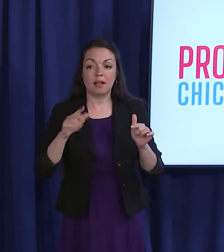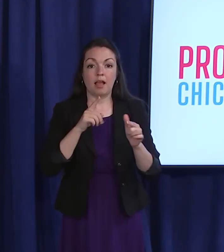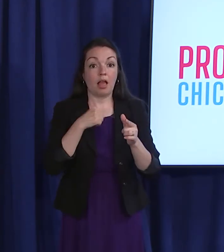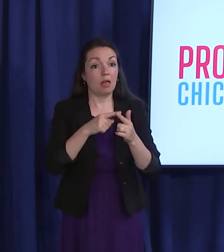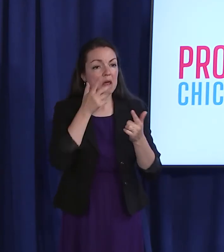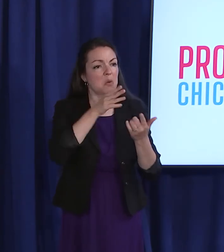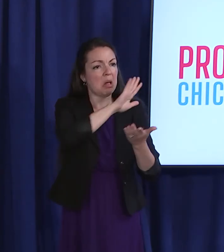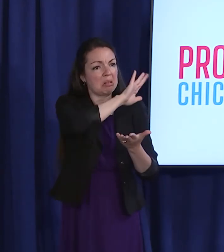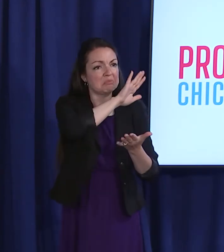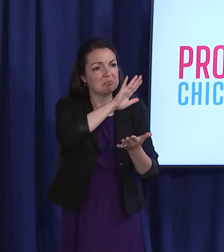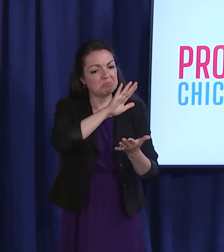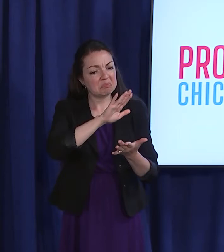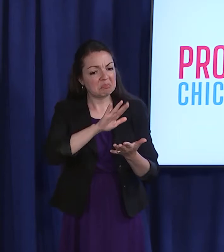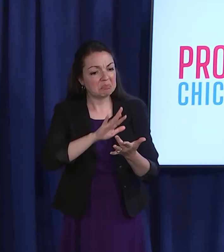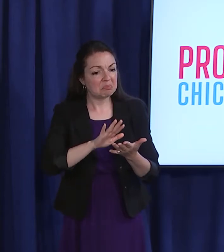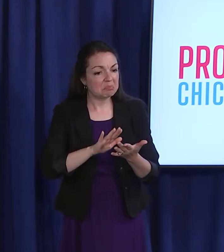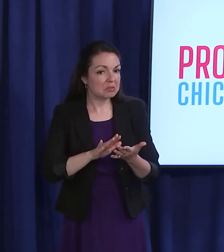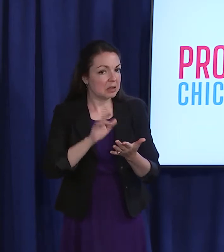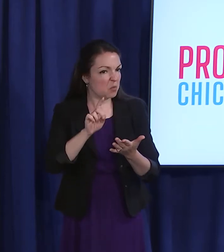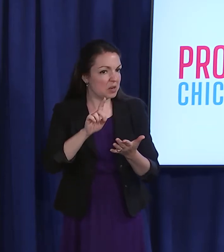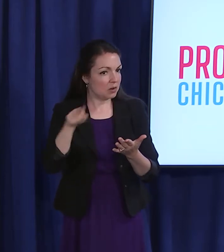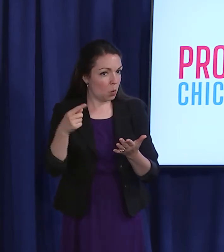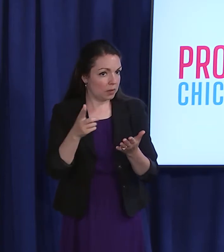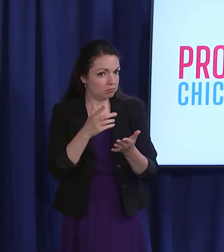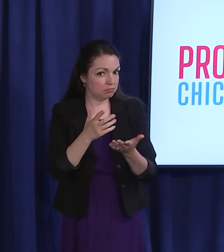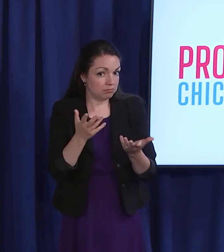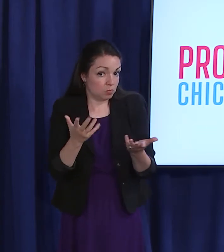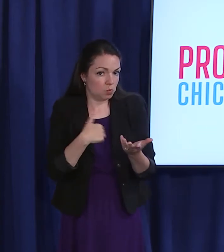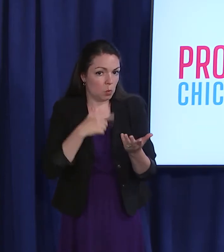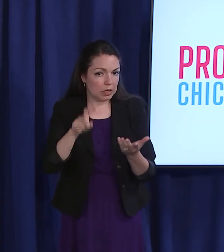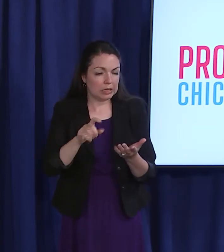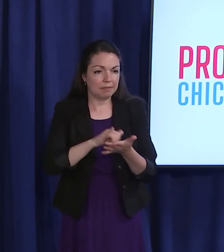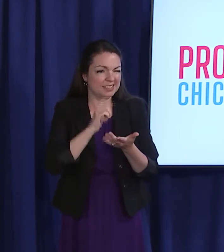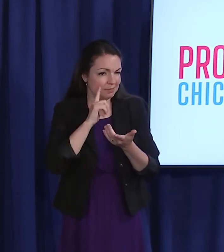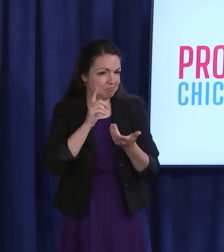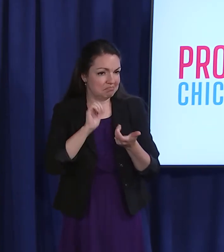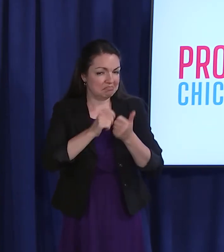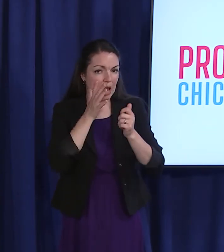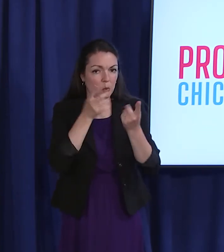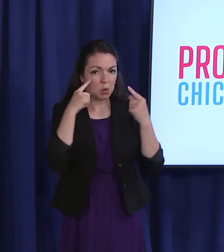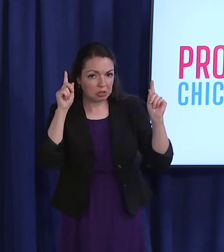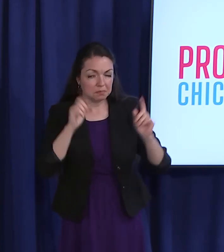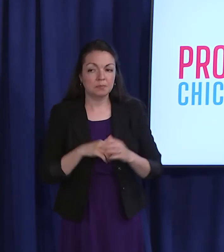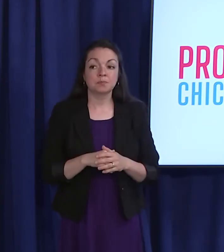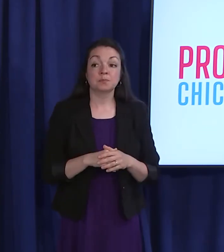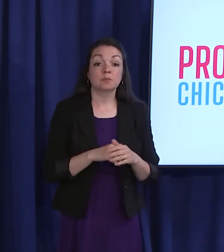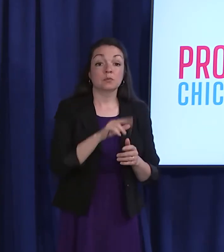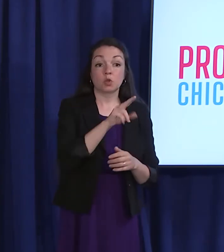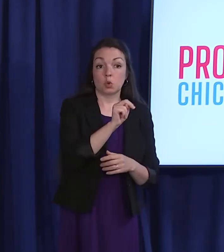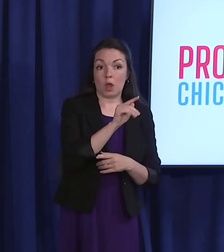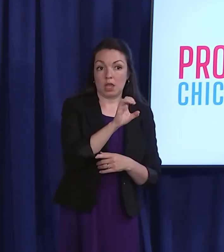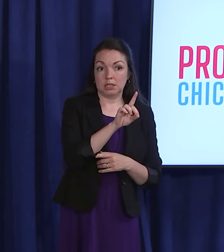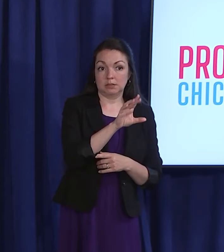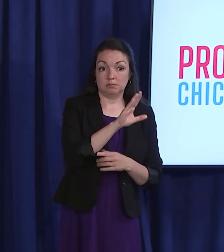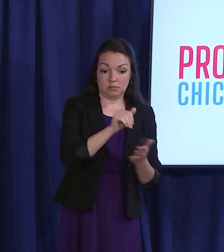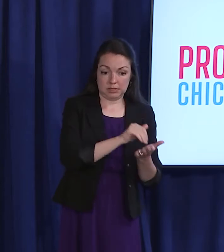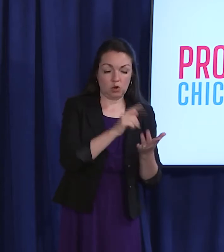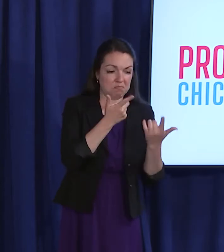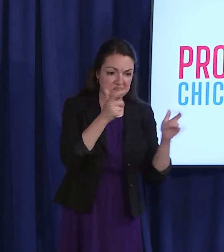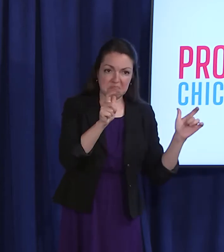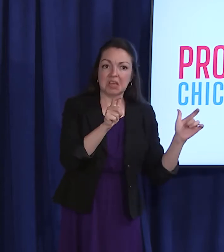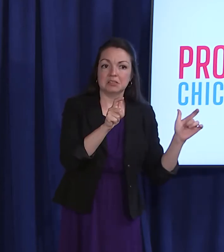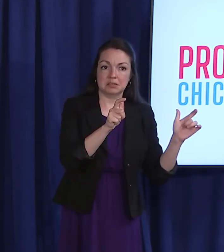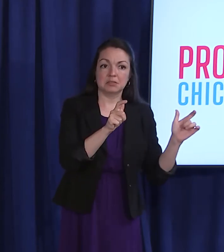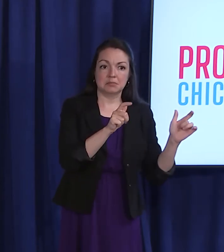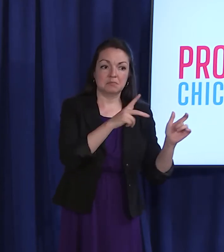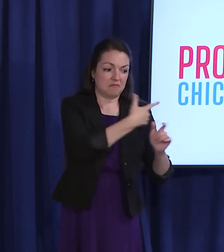vaccination efforts work. And so certainly the United Center has been our largest mass vaccination site by far. And